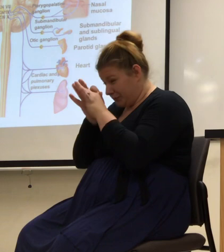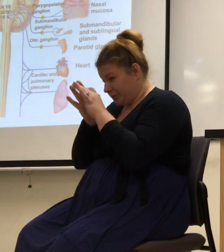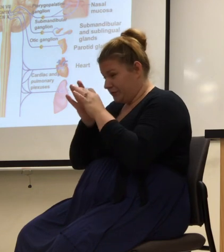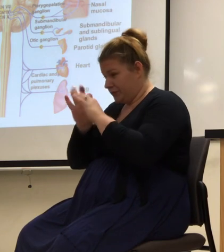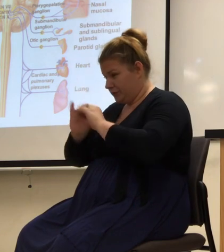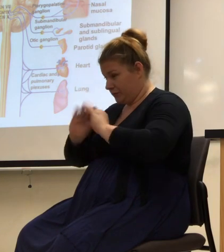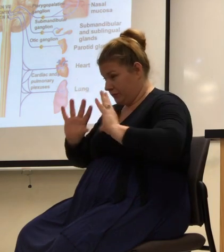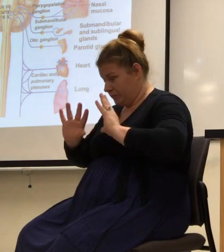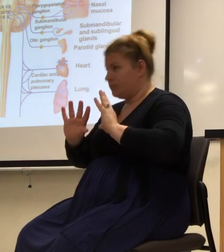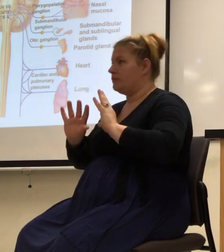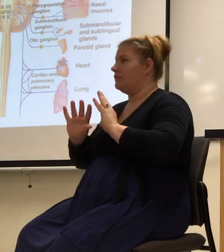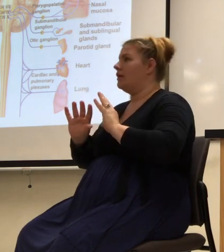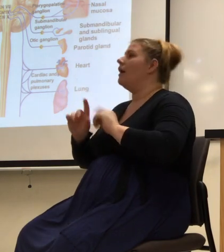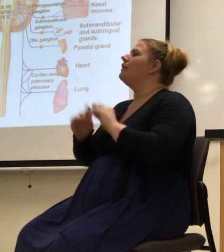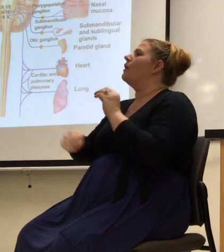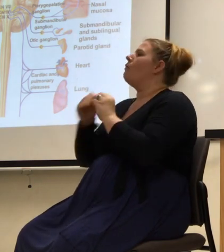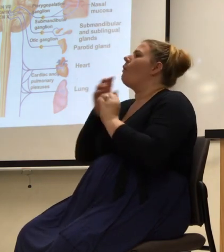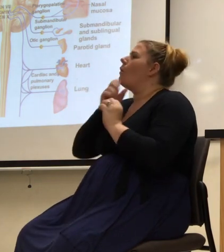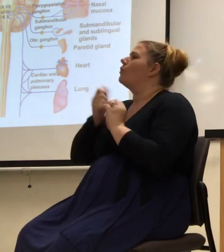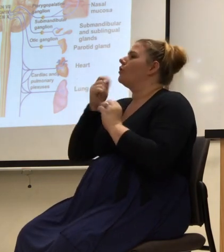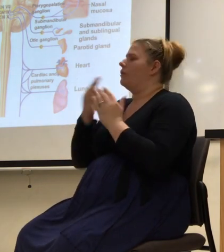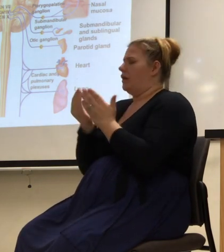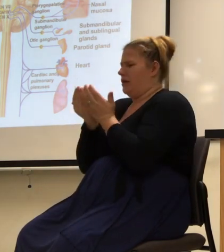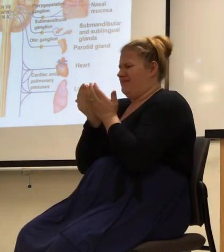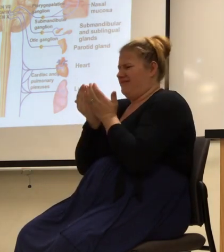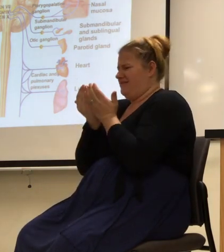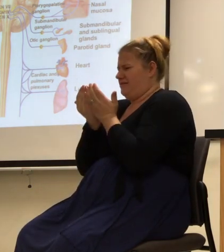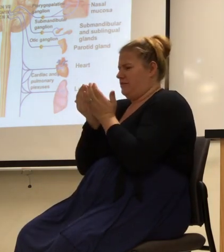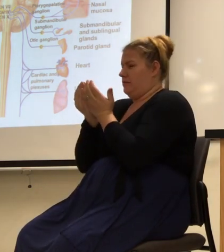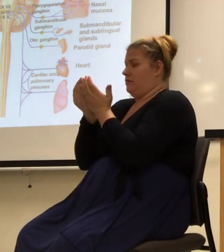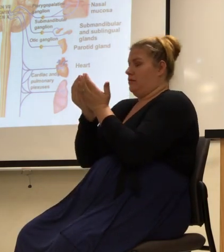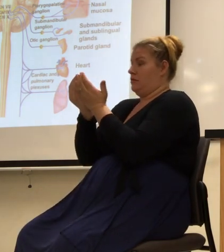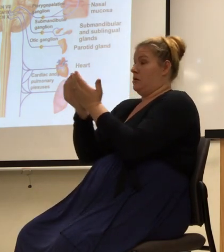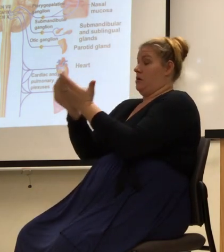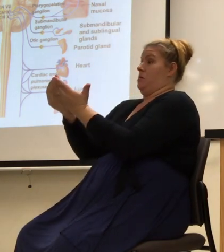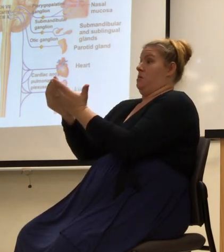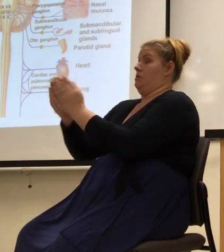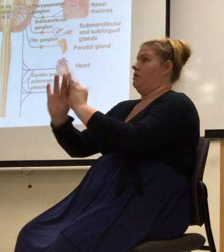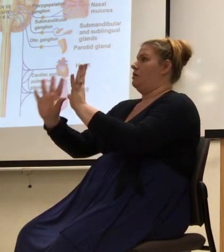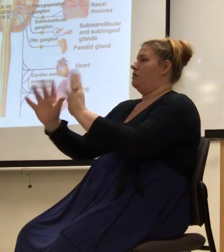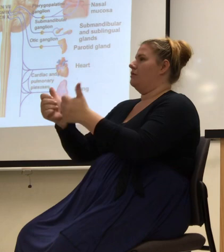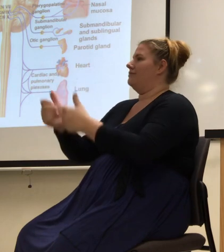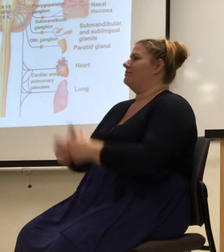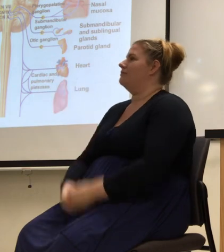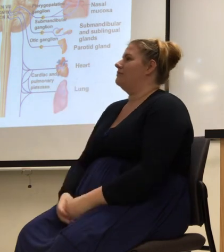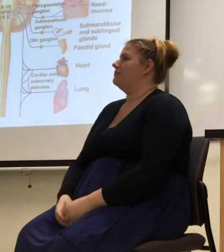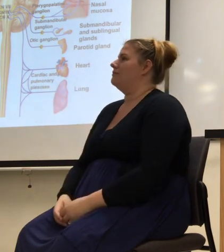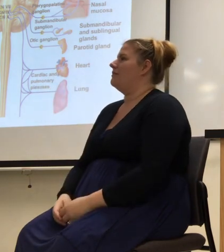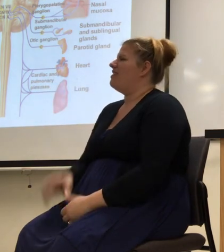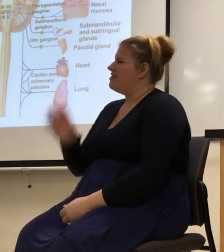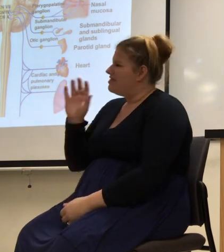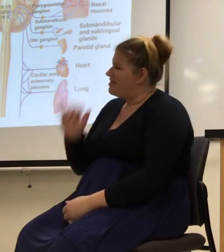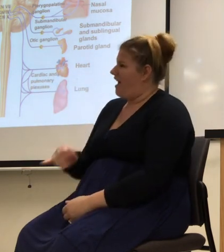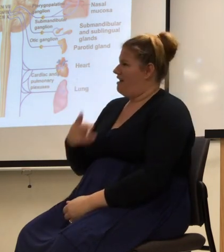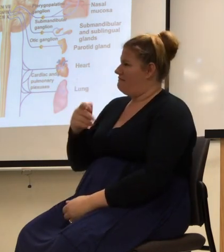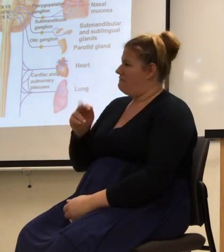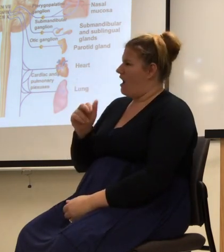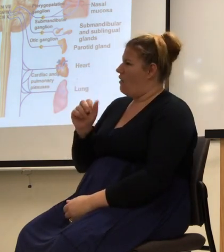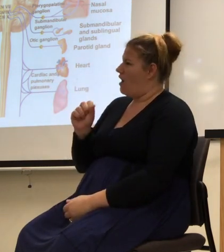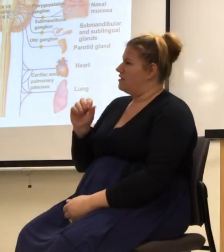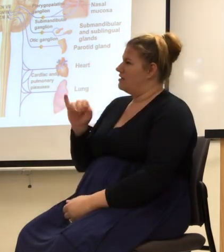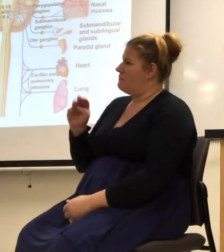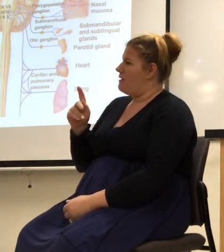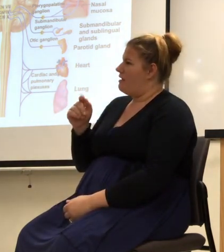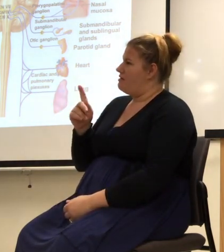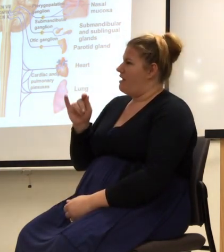as you get older, you have to like hold it farther and farther back because the lens gets a little, well, I'll explain it later. But anyways, that's parasympathetic function to help focus your